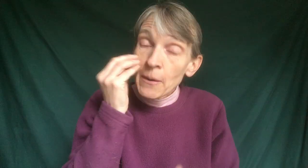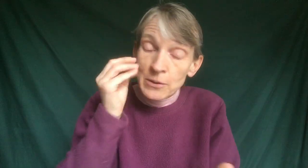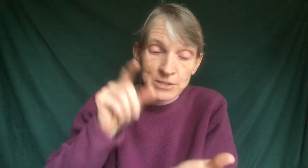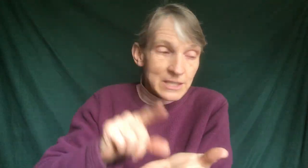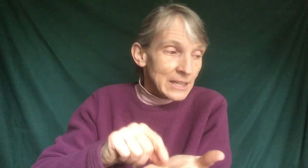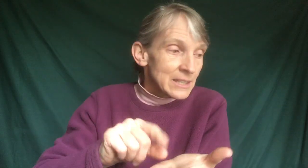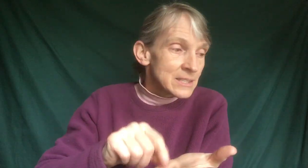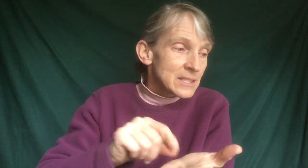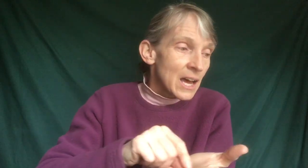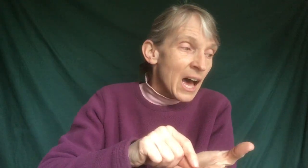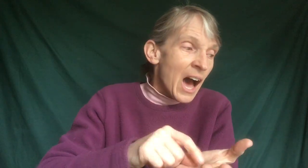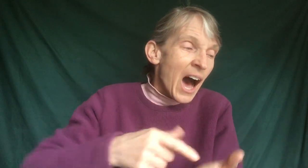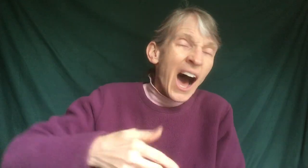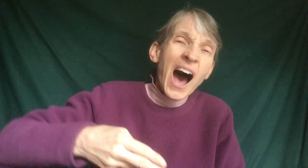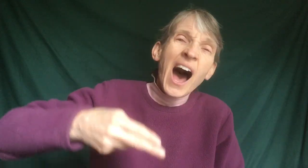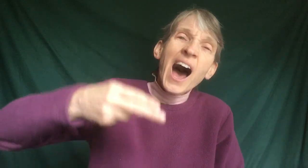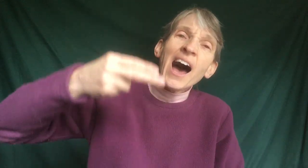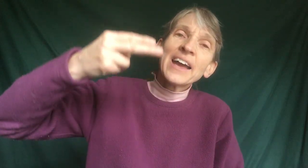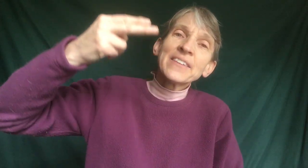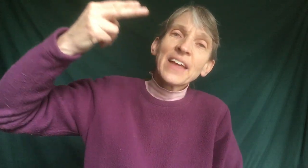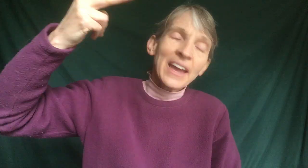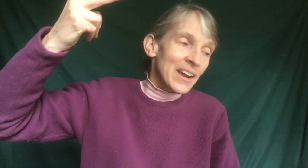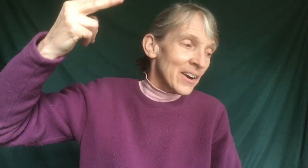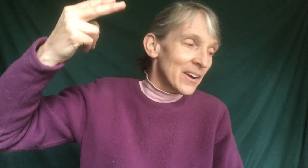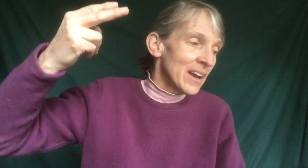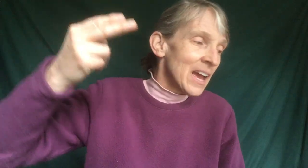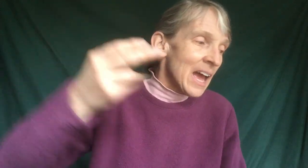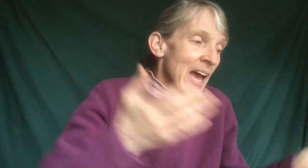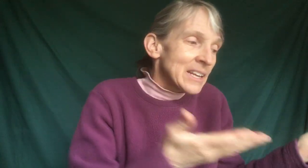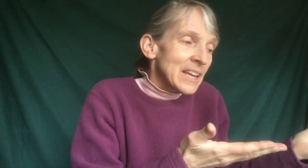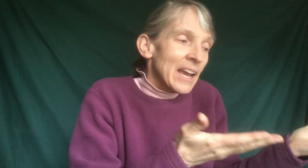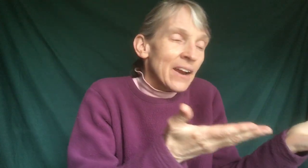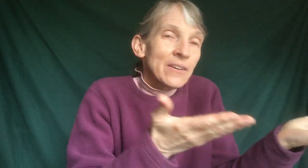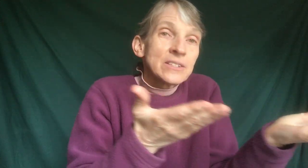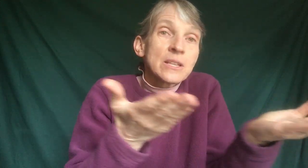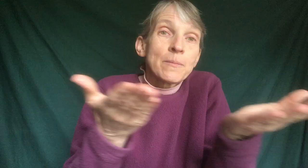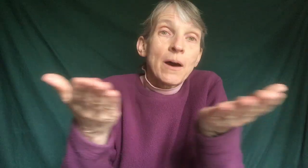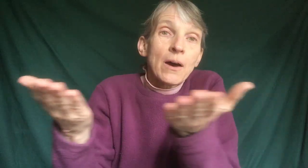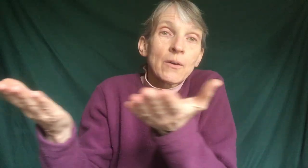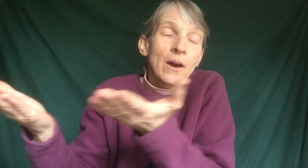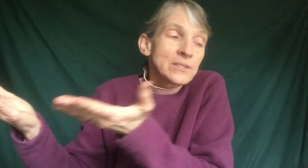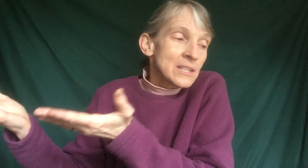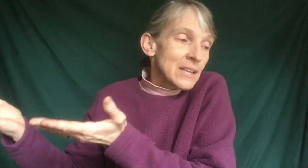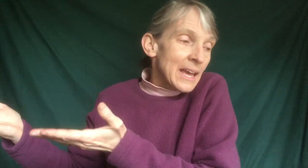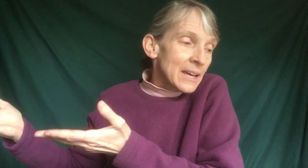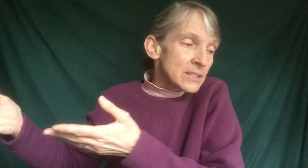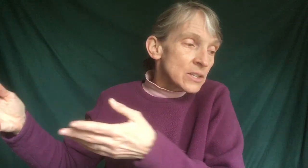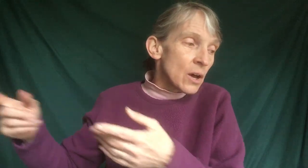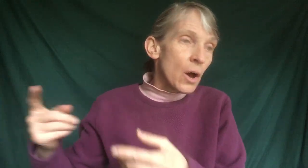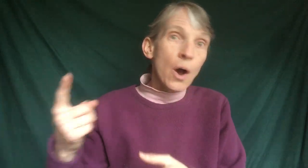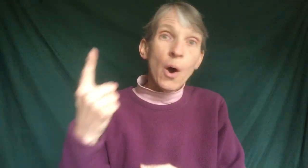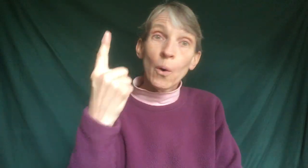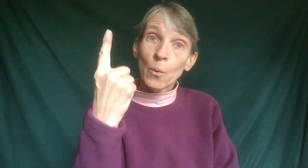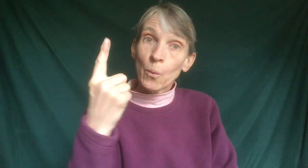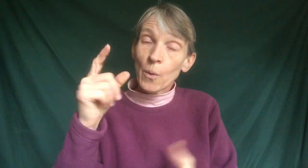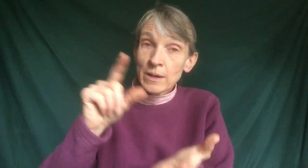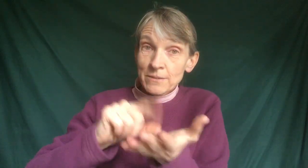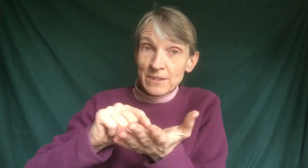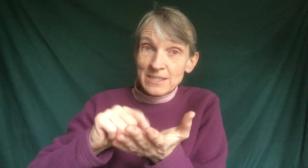flower seeds high in the air and carries them across the land. One of the